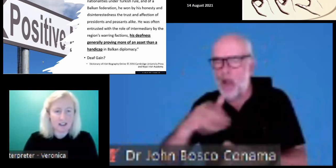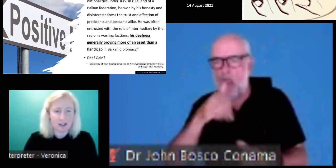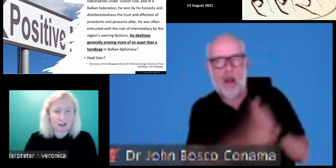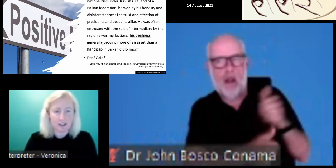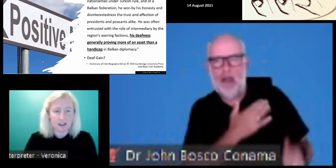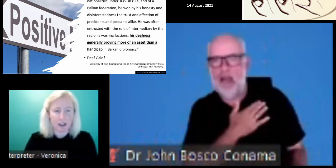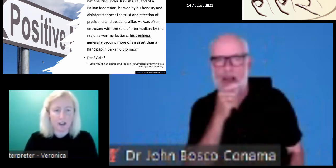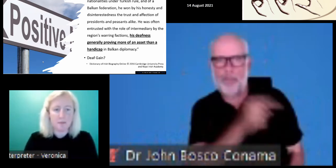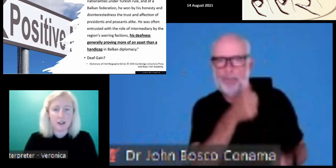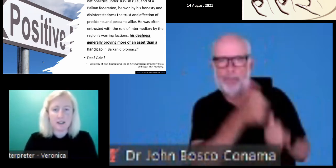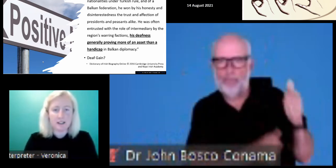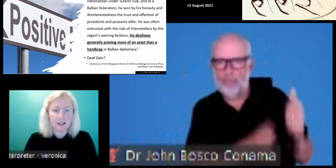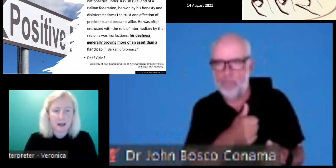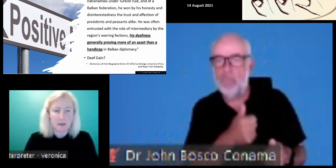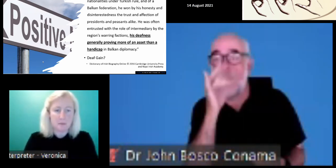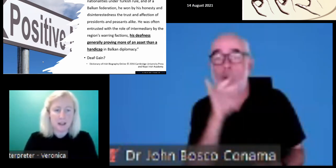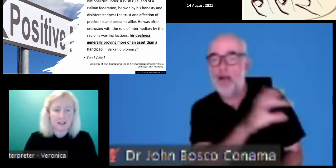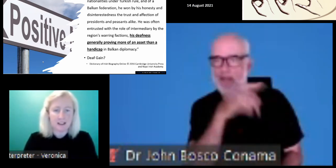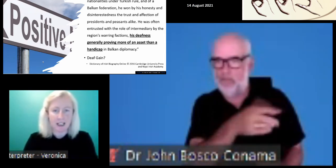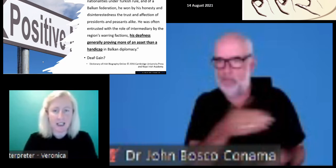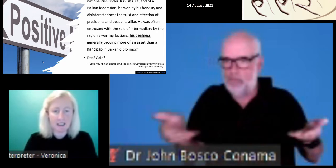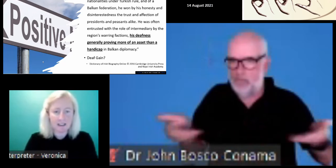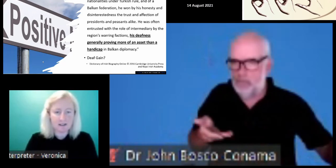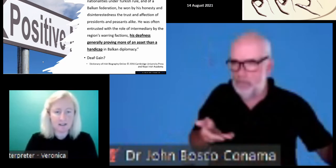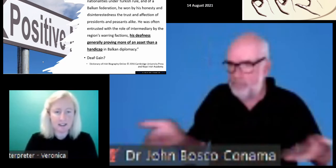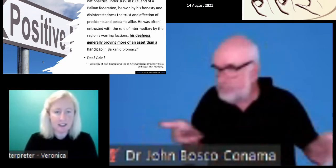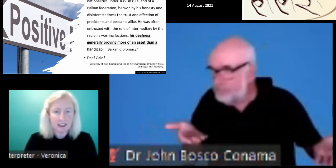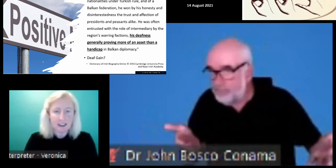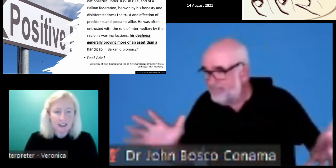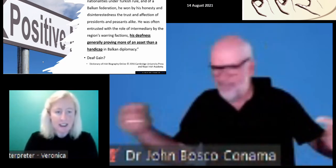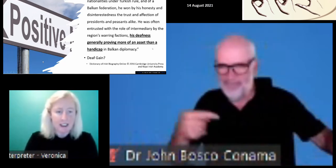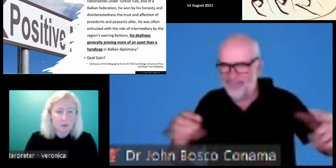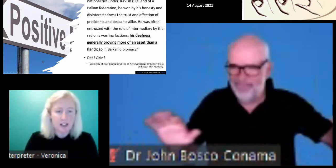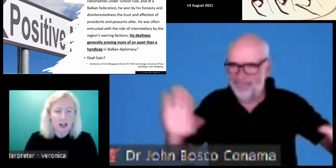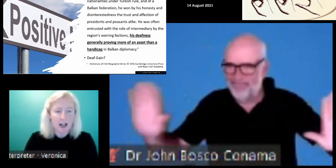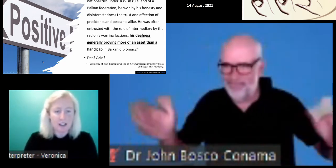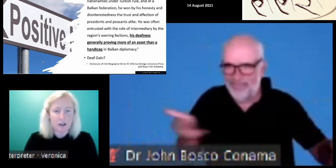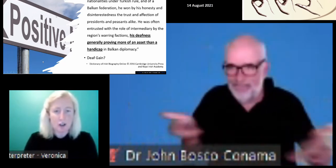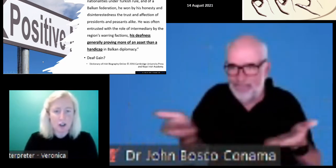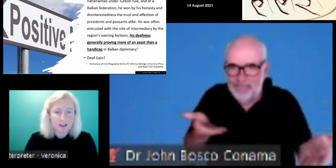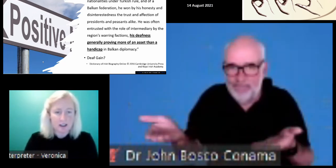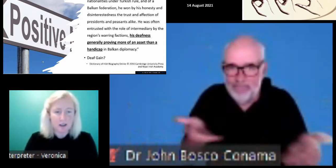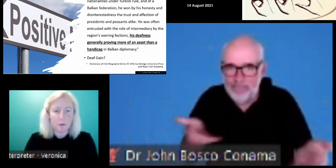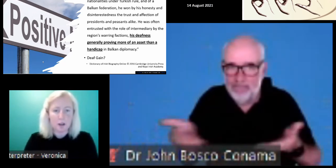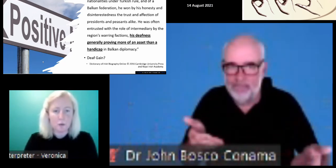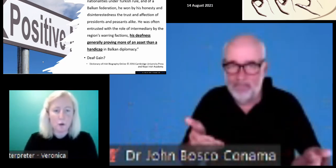of the trust and affection of peasants and peasants alike. He was often entrusted with the role